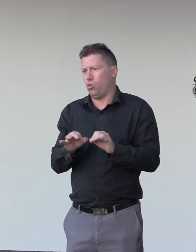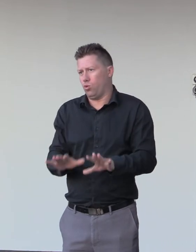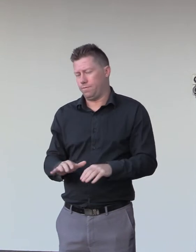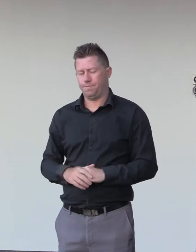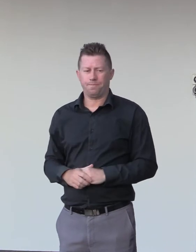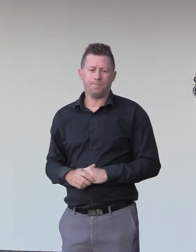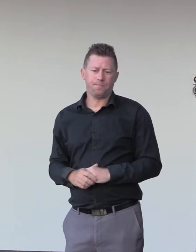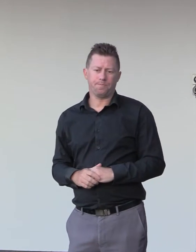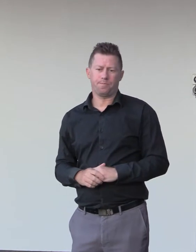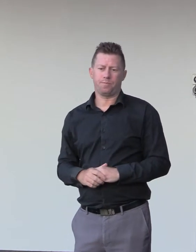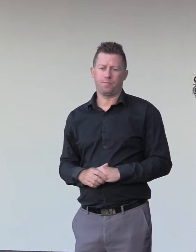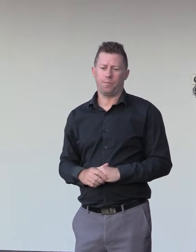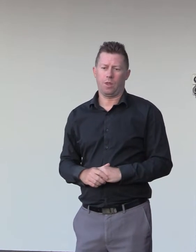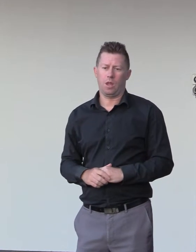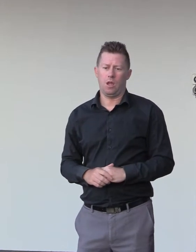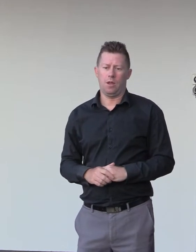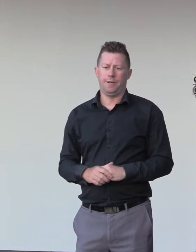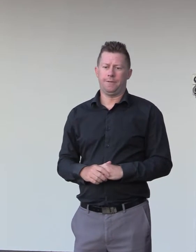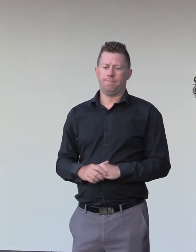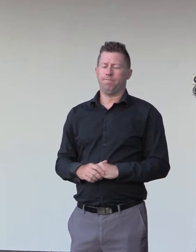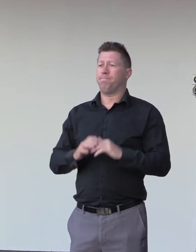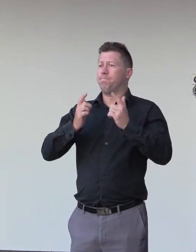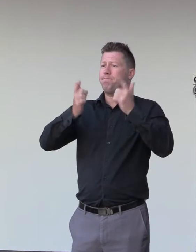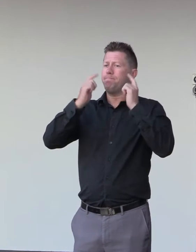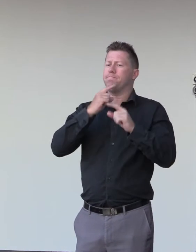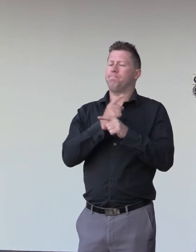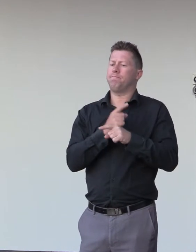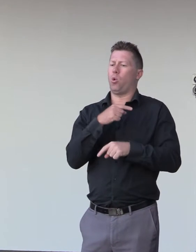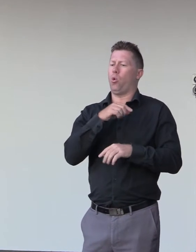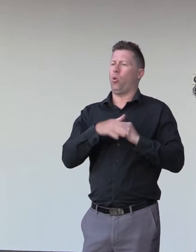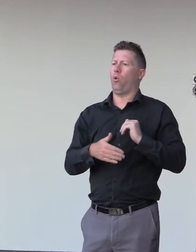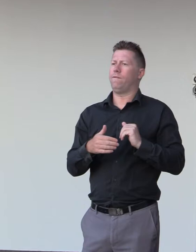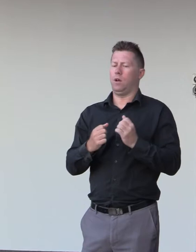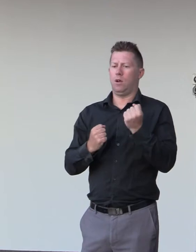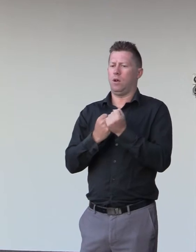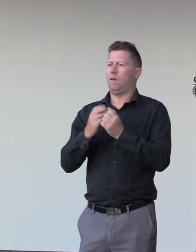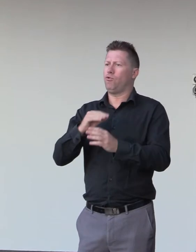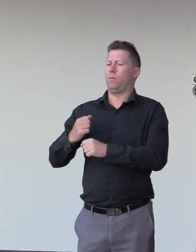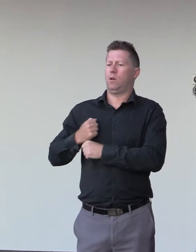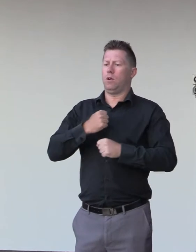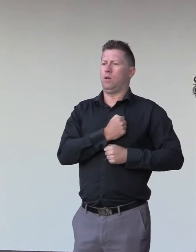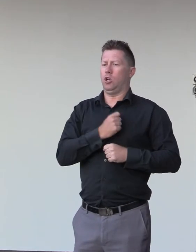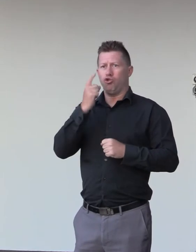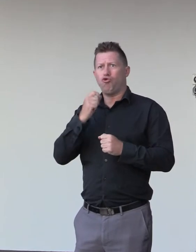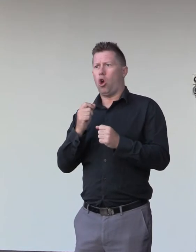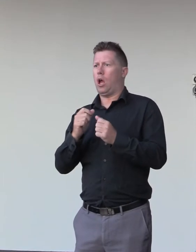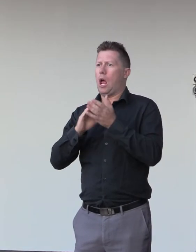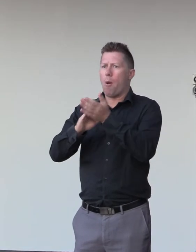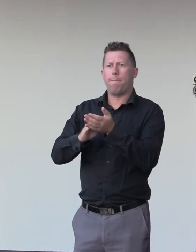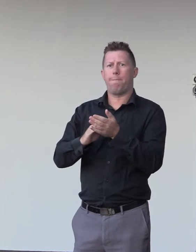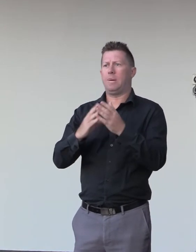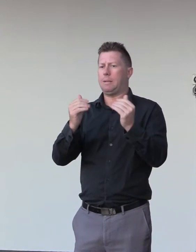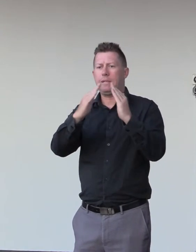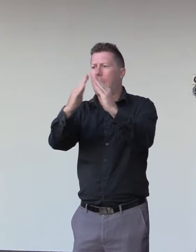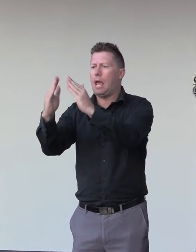The Premier mentioned some support from the Defence Force with regard to essential food supplies. I